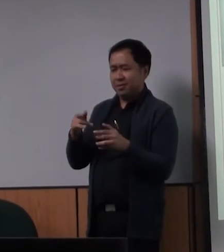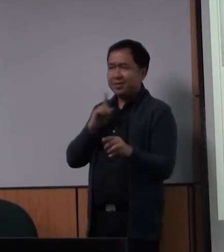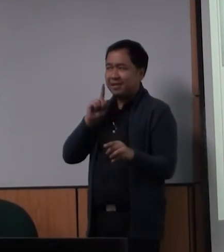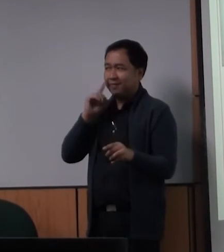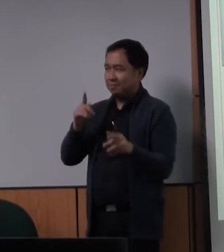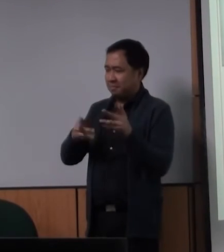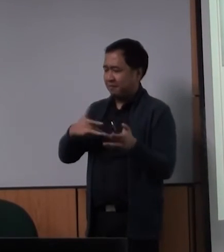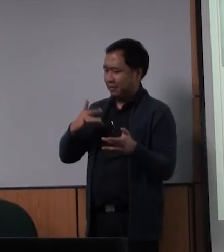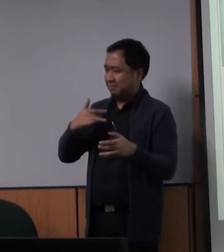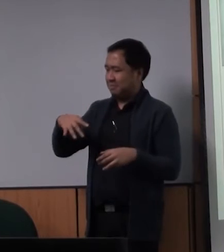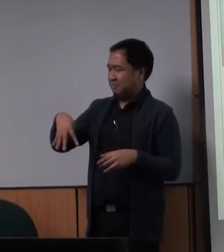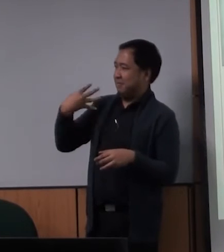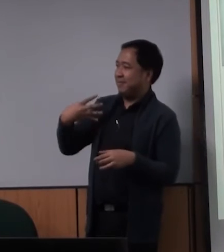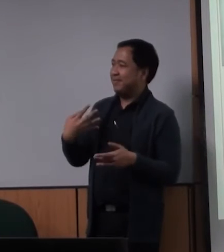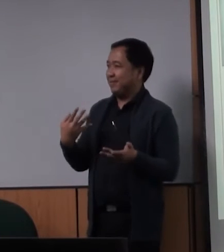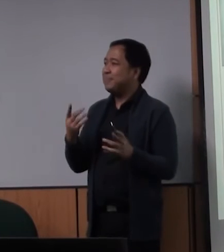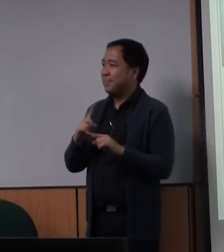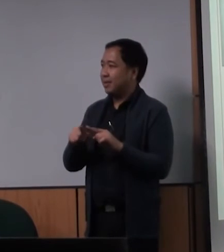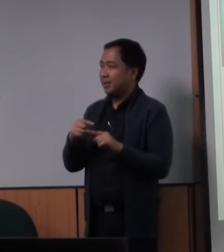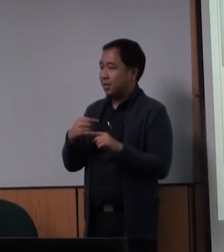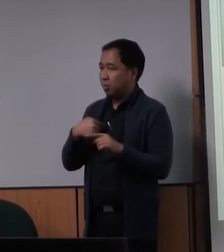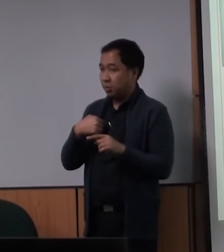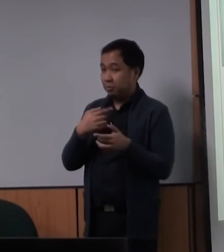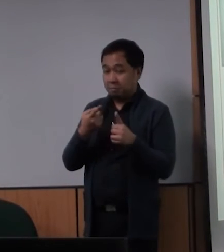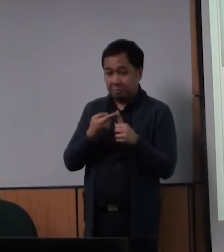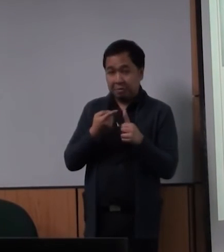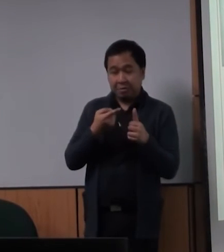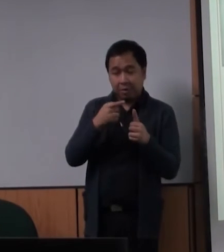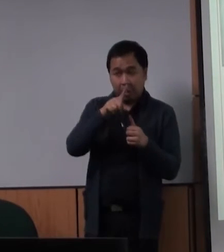deaf. So I did the informal